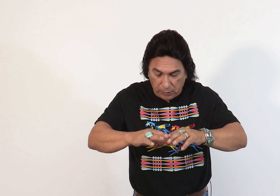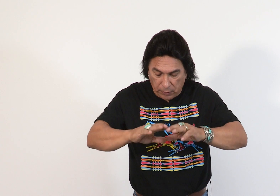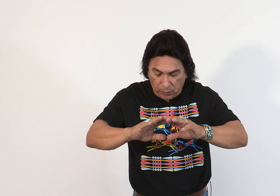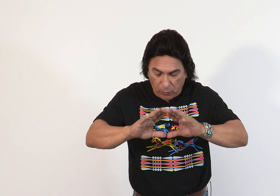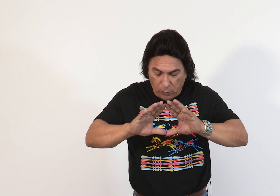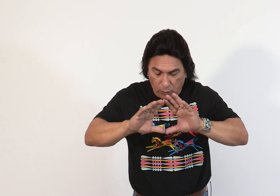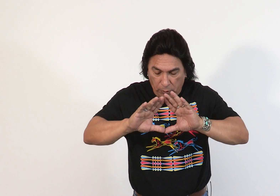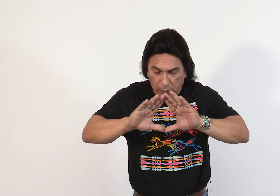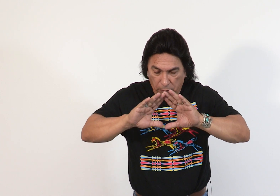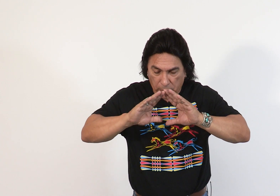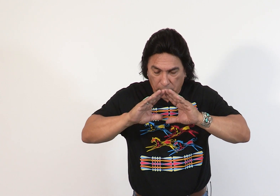or